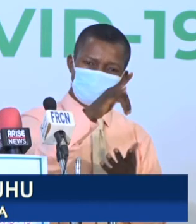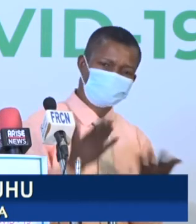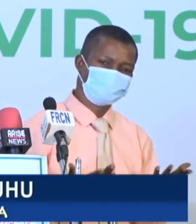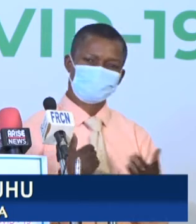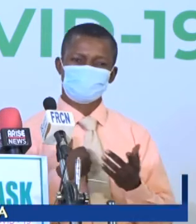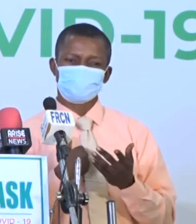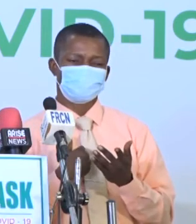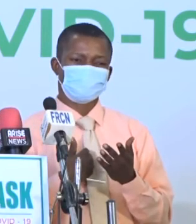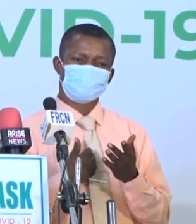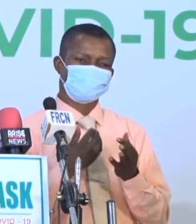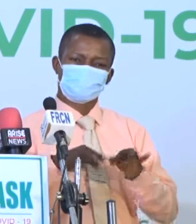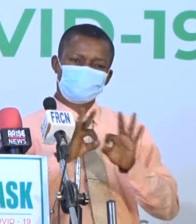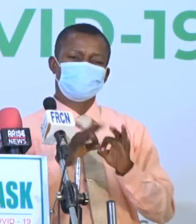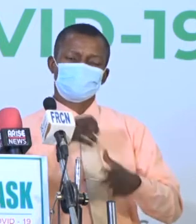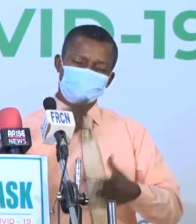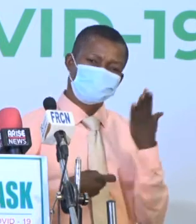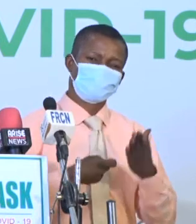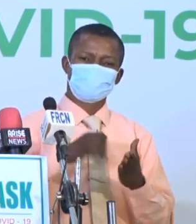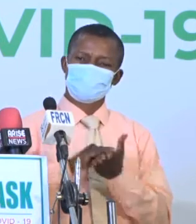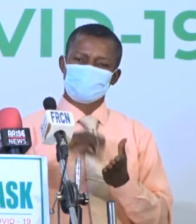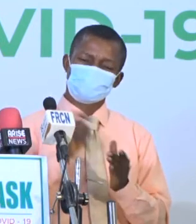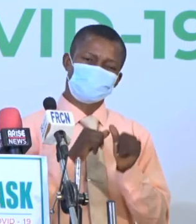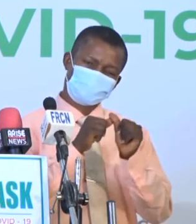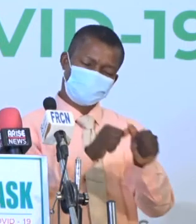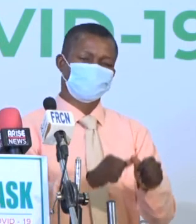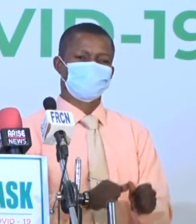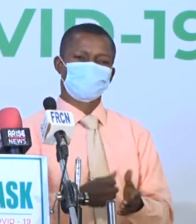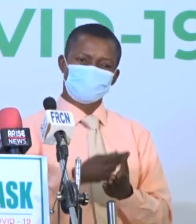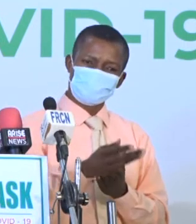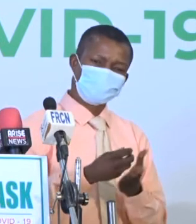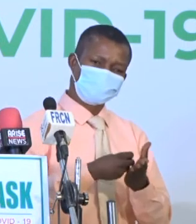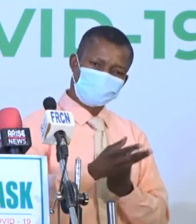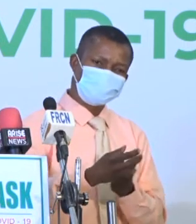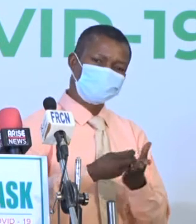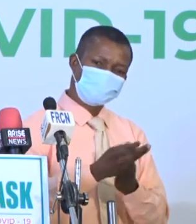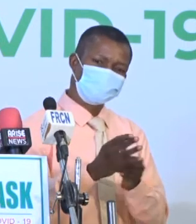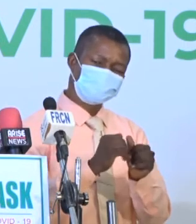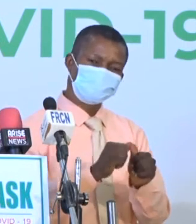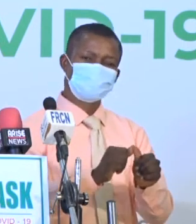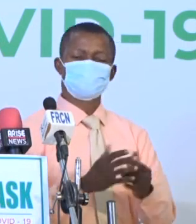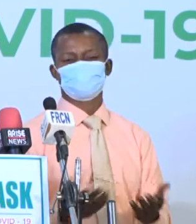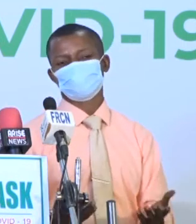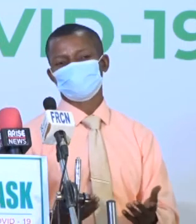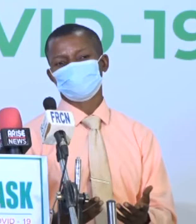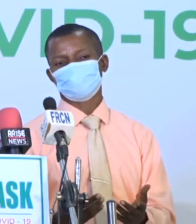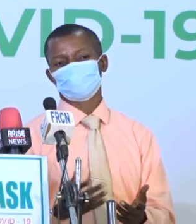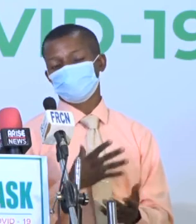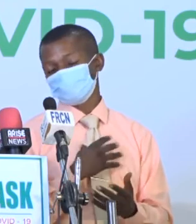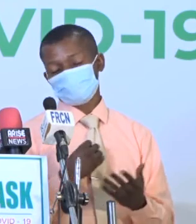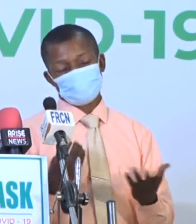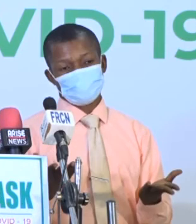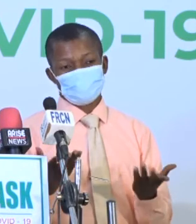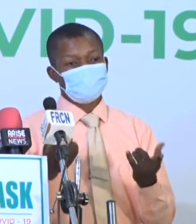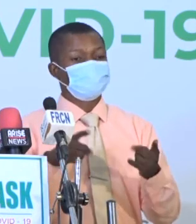fixed costs they have to deal with. They have to maintain their aircrafts. And unfortunately,